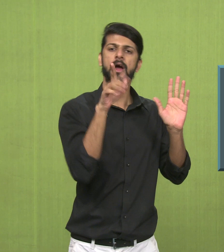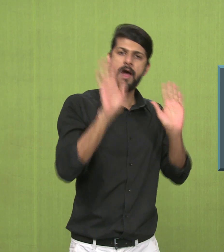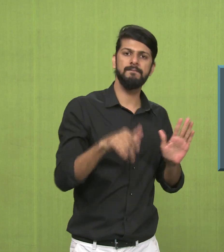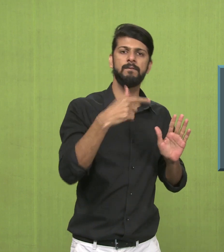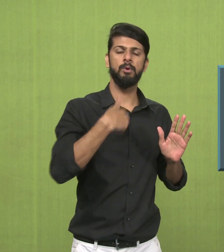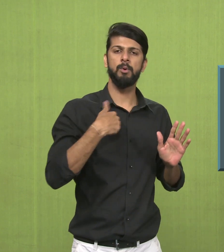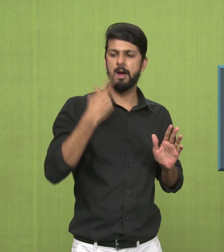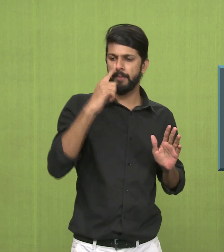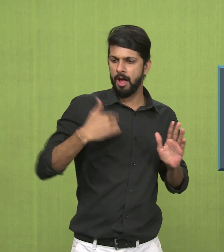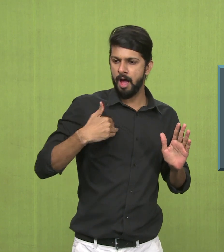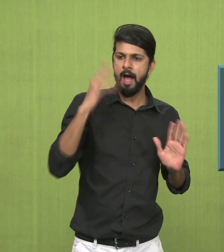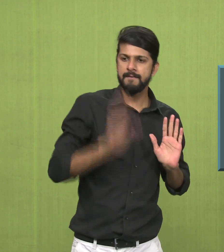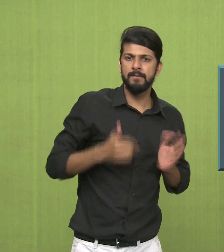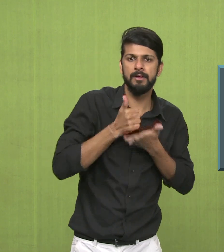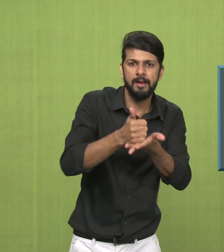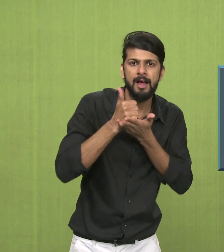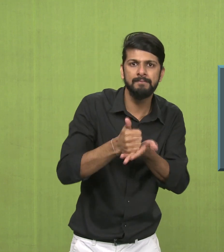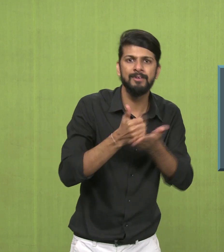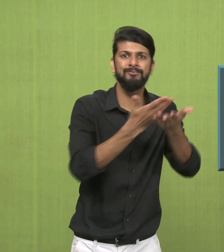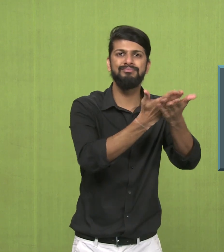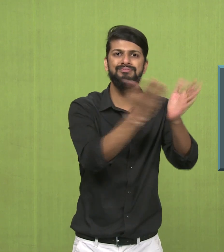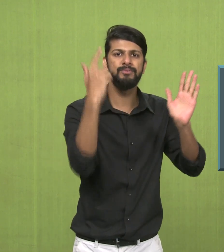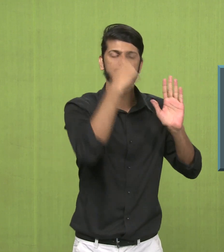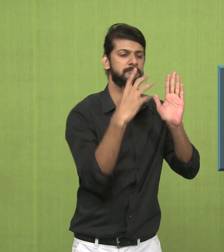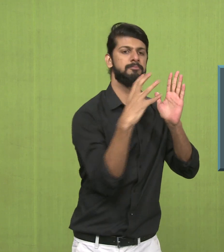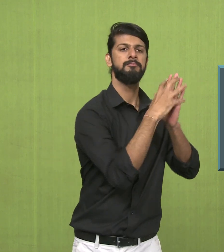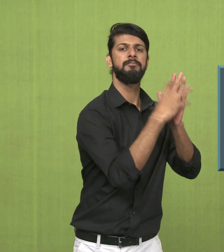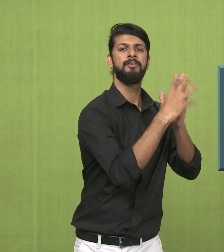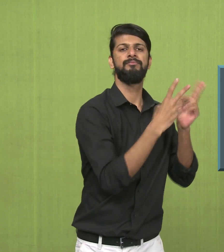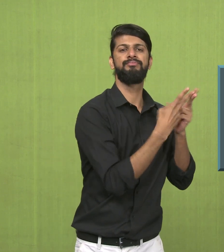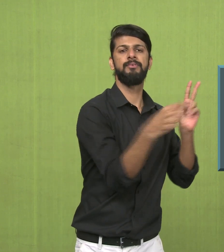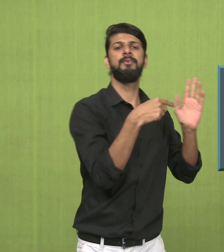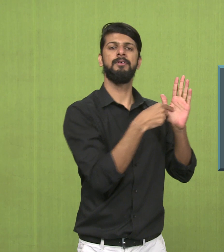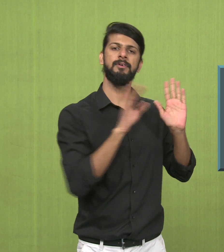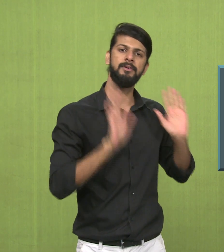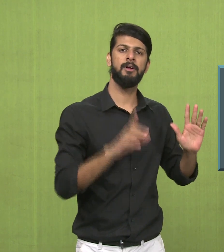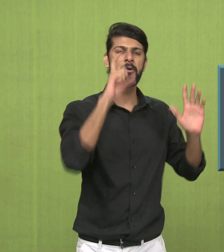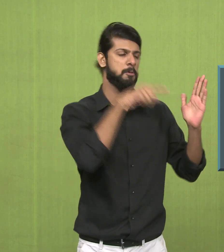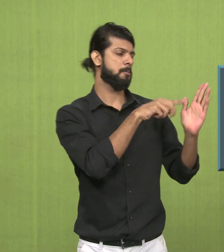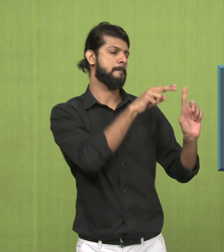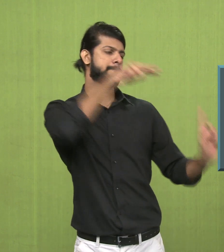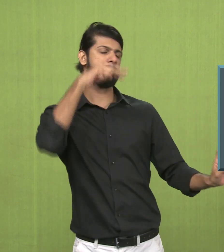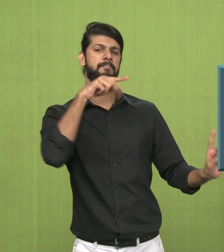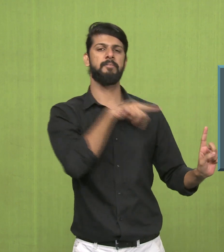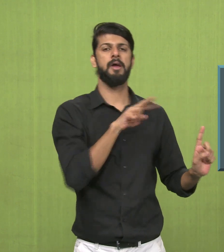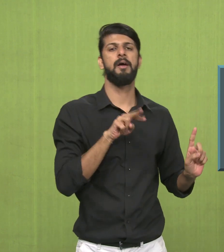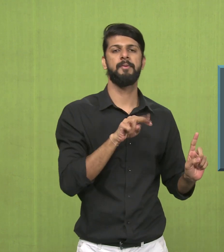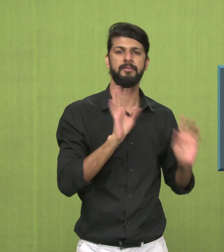That is the kind of ideology which M.F. Hussain tried to symbolize from this painting,